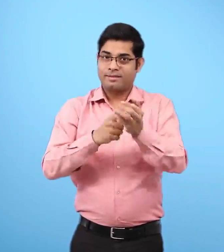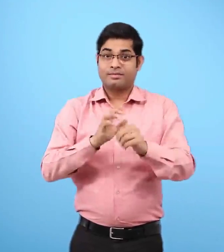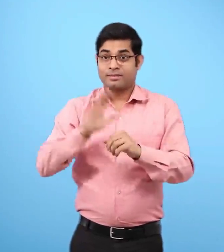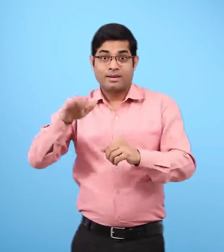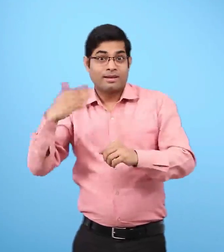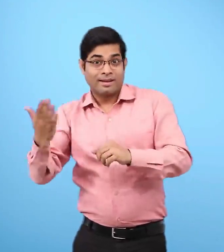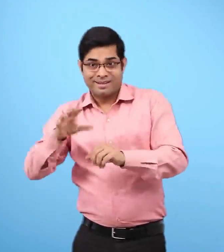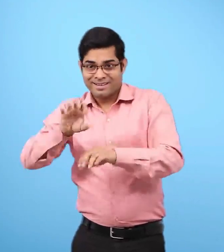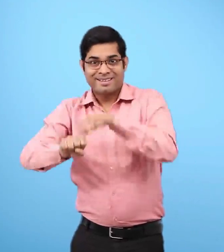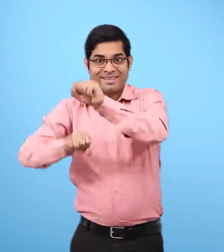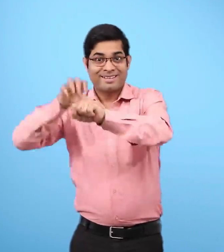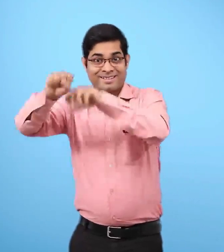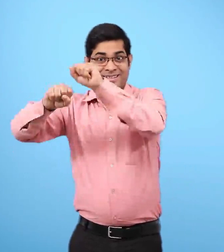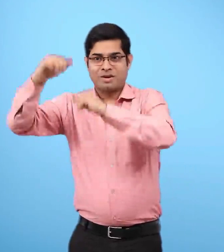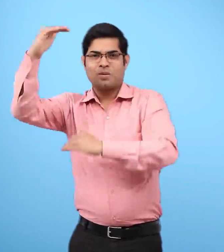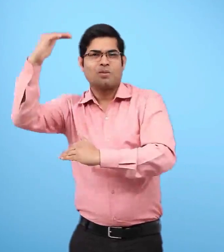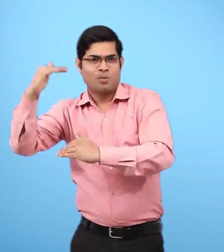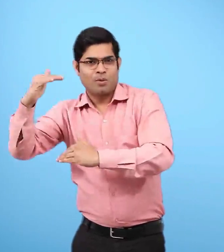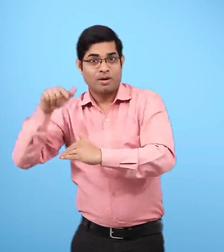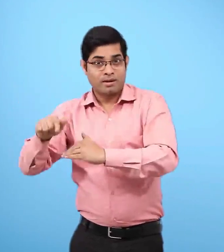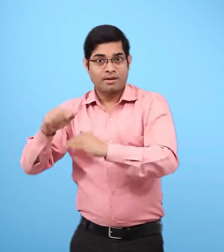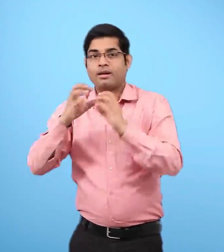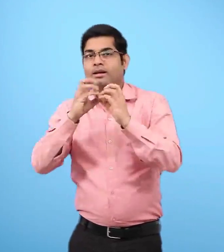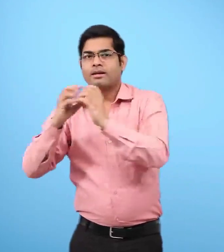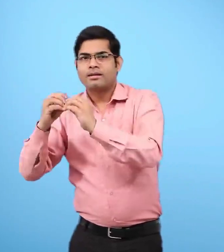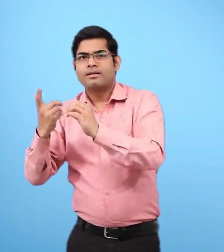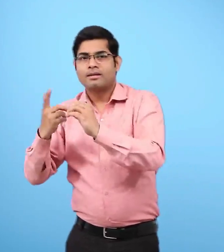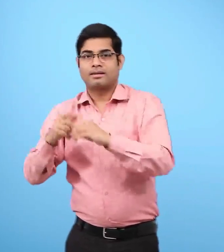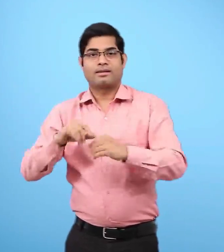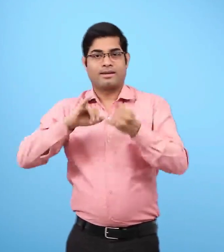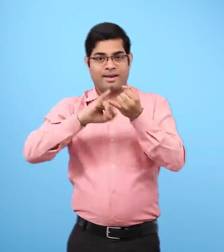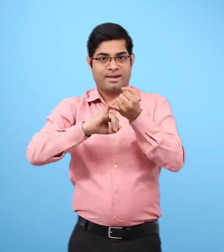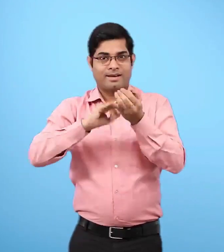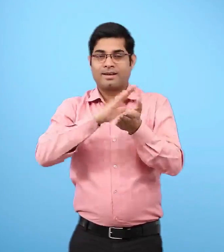And shorter is written below the ladder 2.